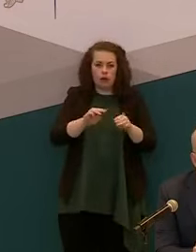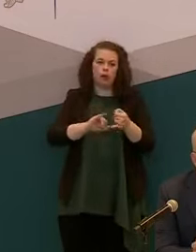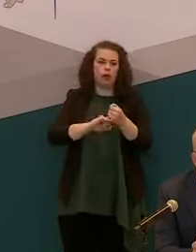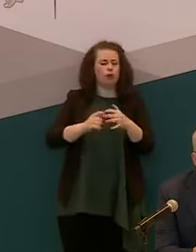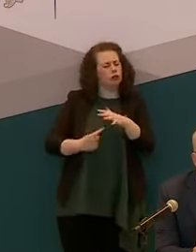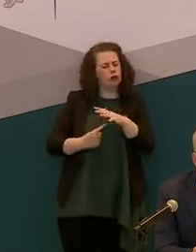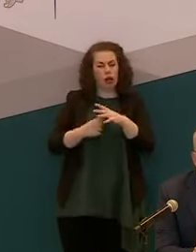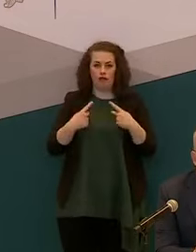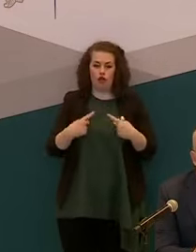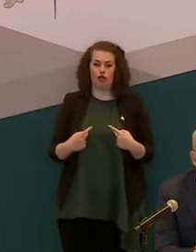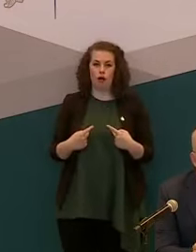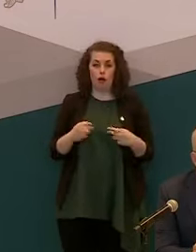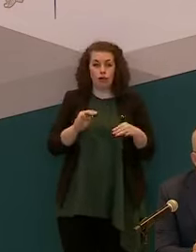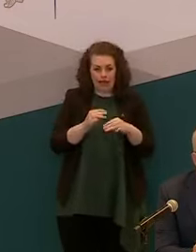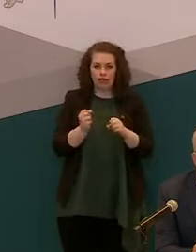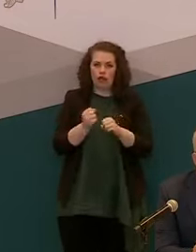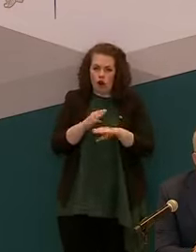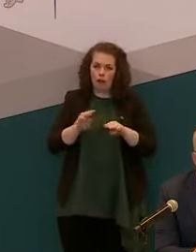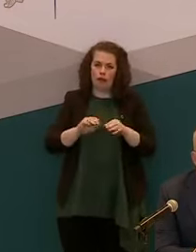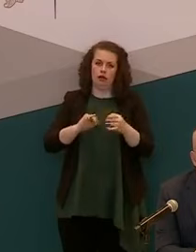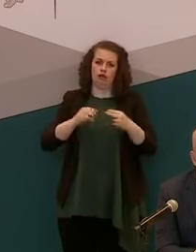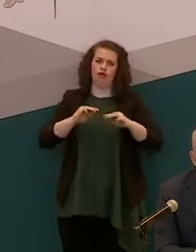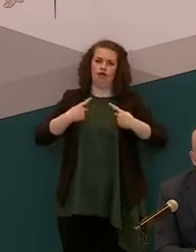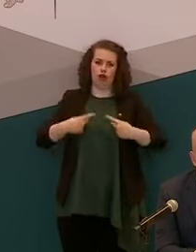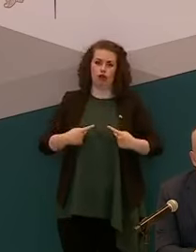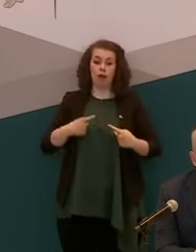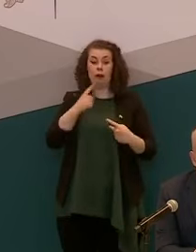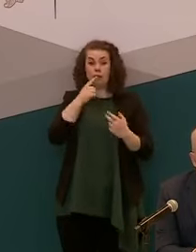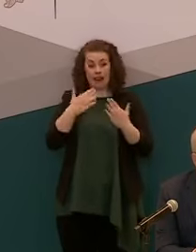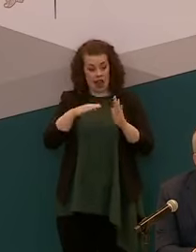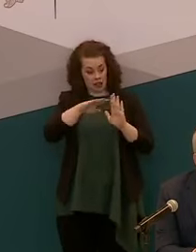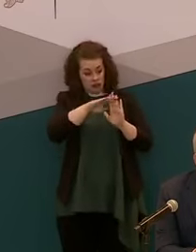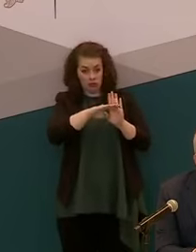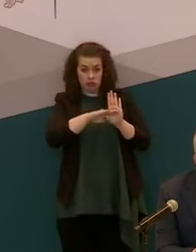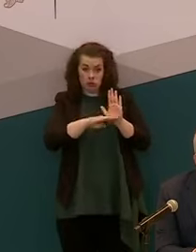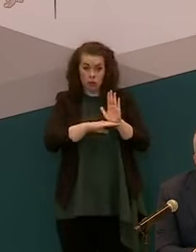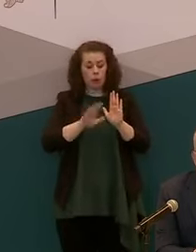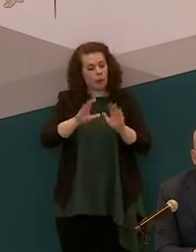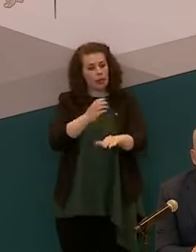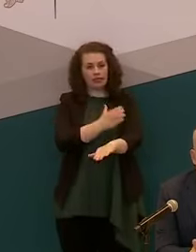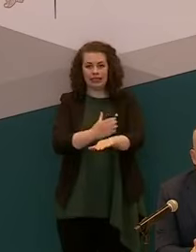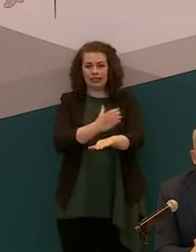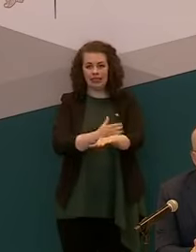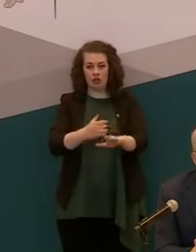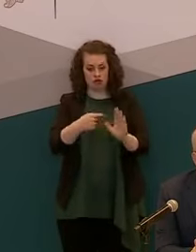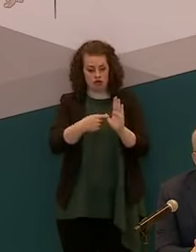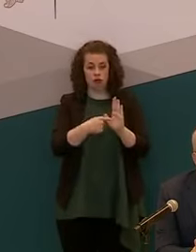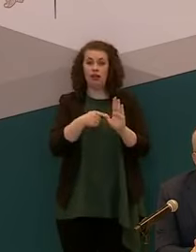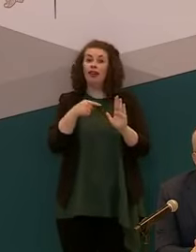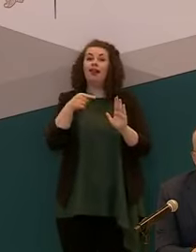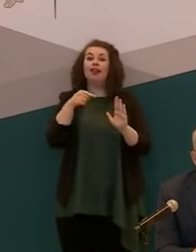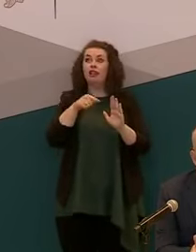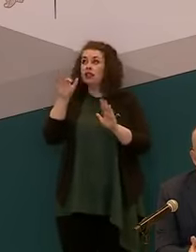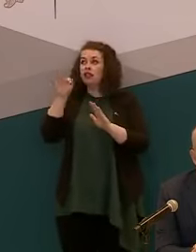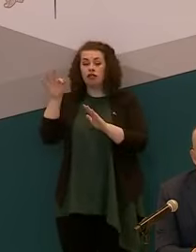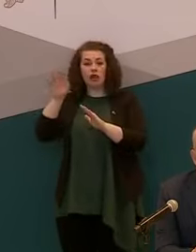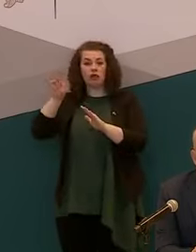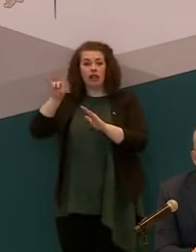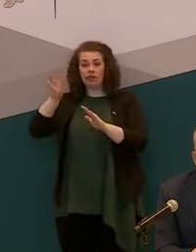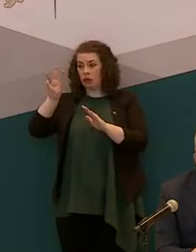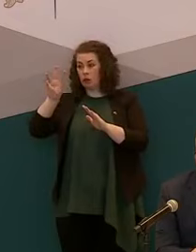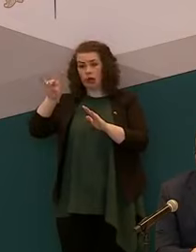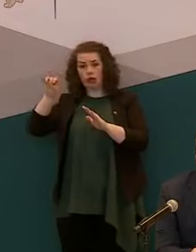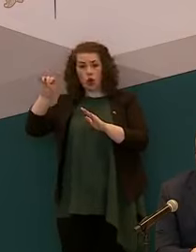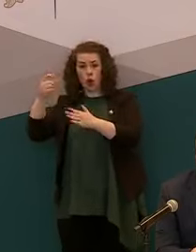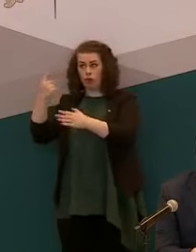we need to do now is to continue the focus with the measures that have been recommended by NEFIT, that the HSE is working to implement with the support